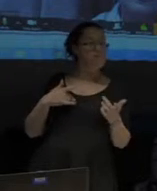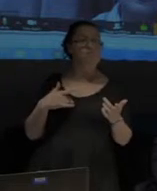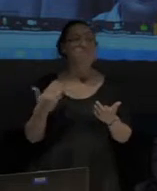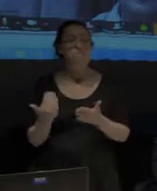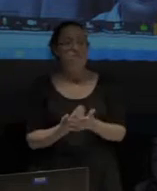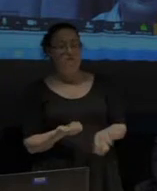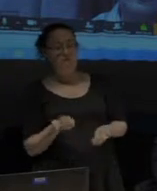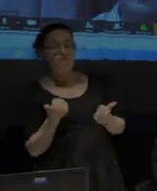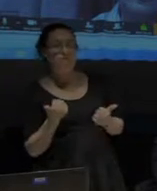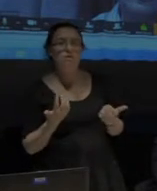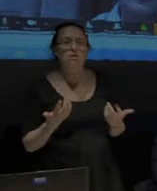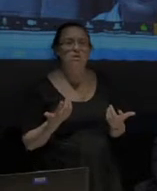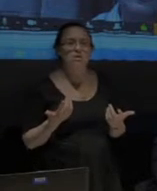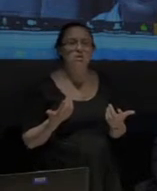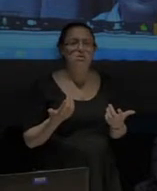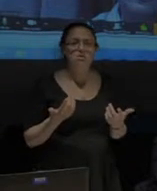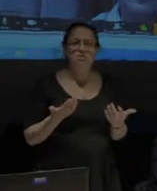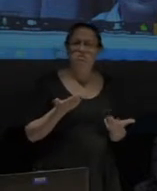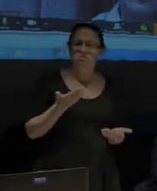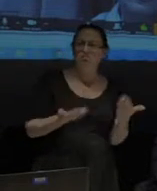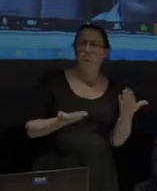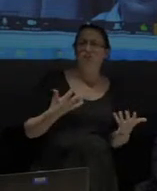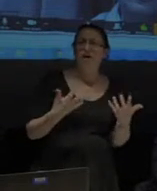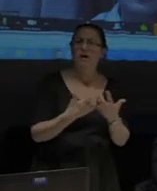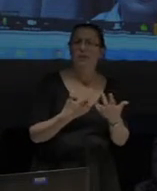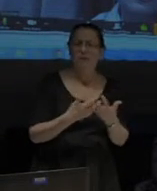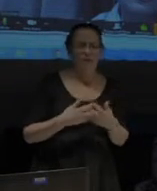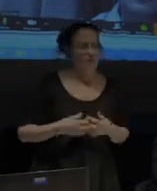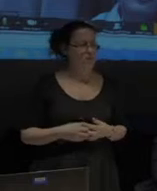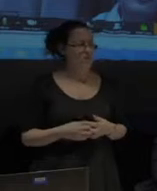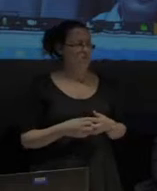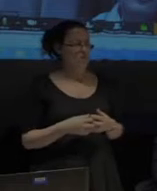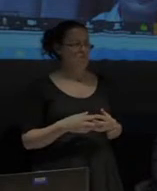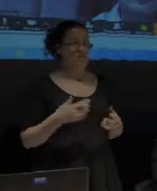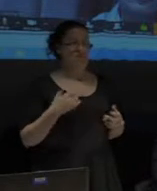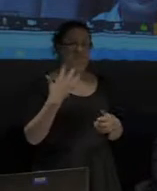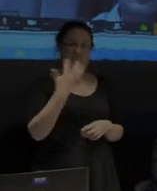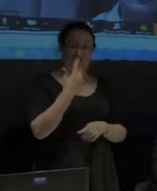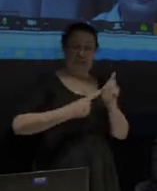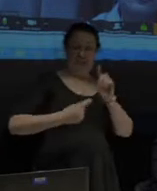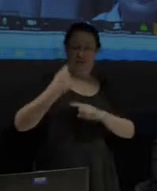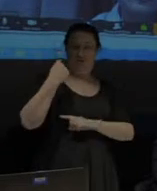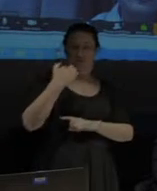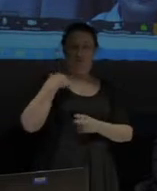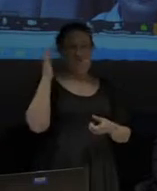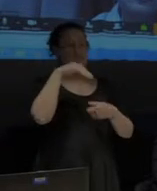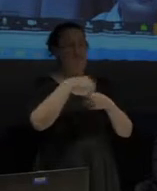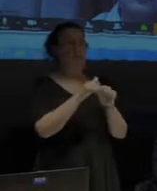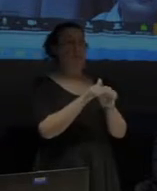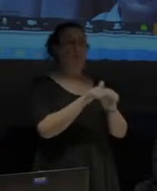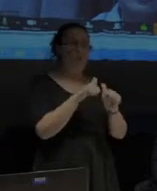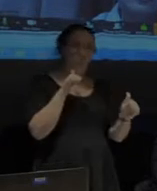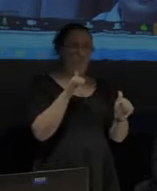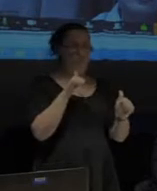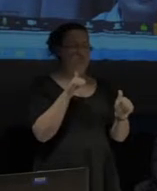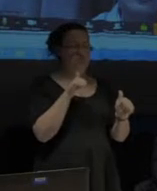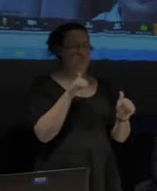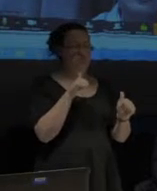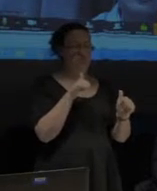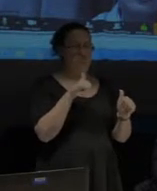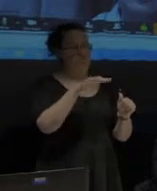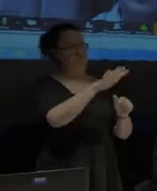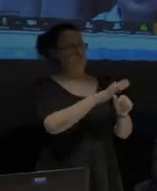balance right? Because certainly in the corporate world where I worked 15 years ago, diversity seemed to